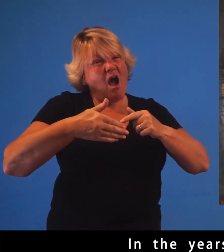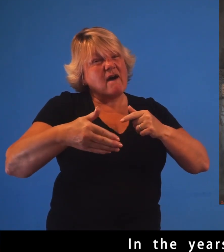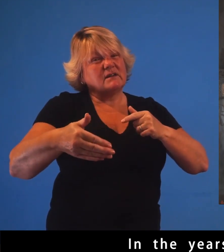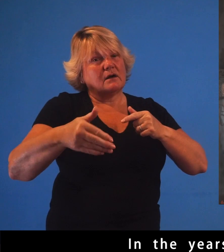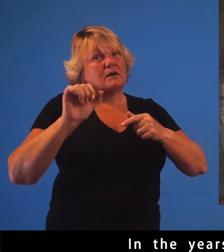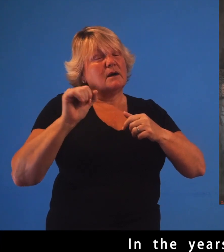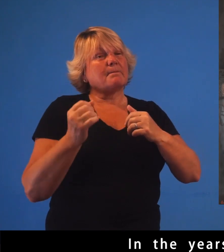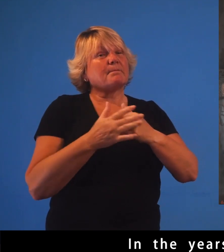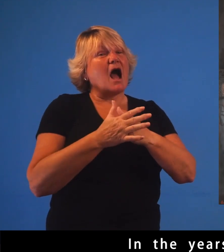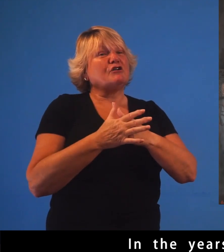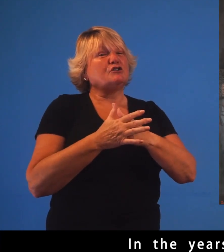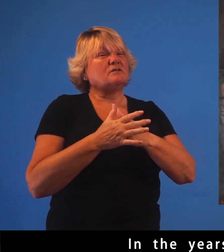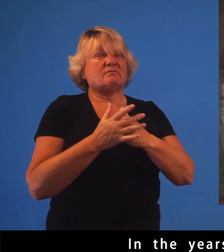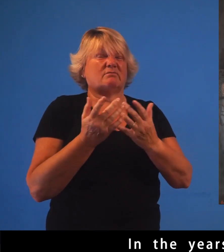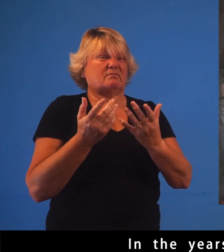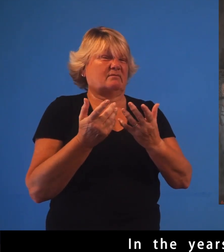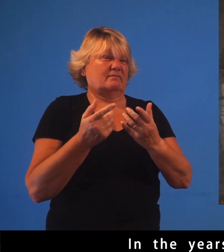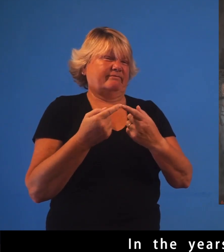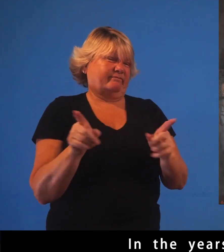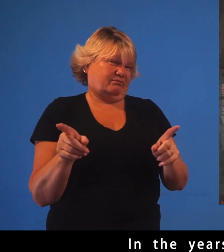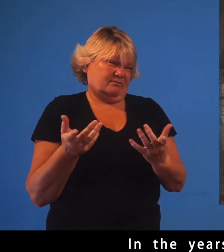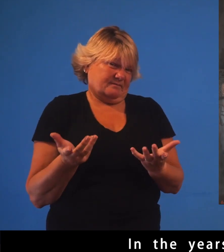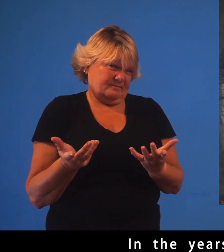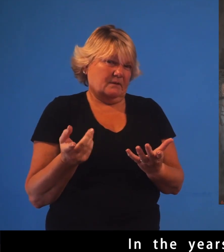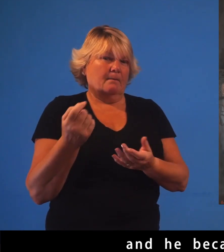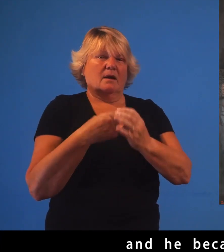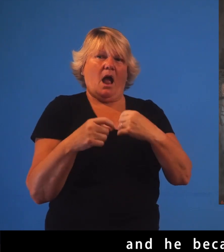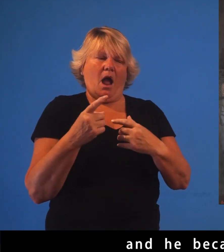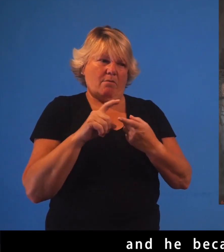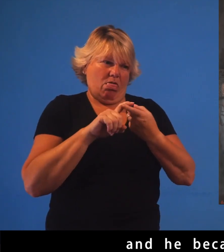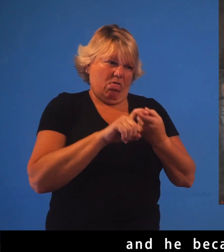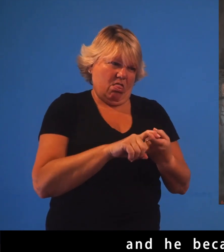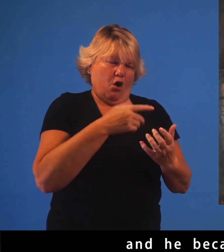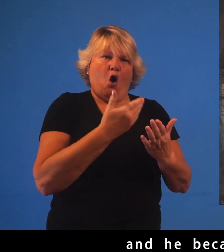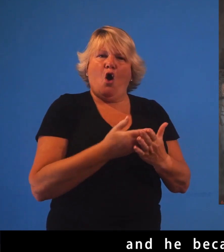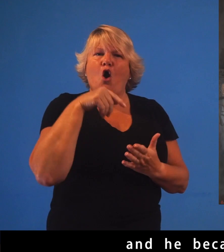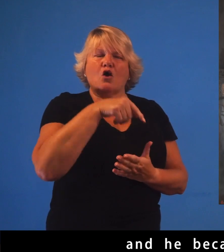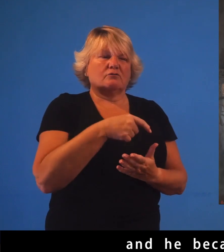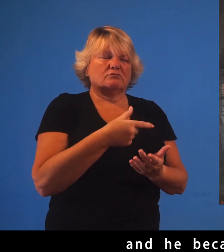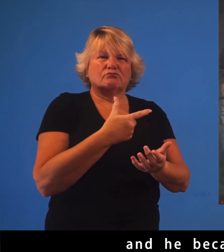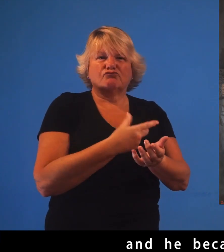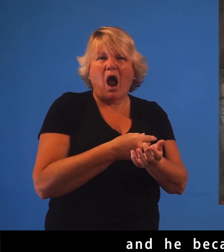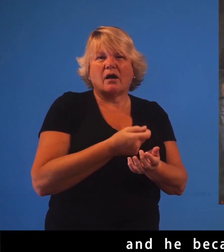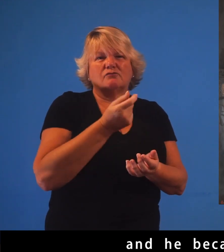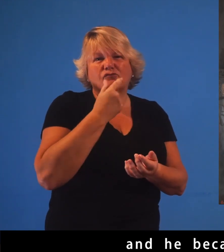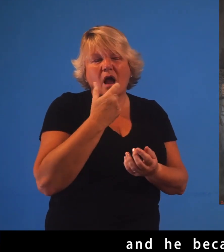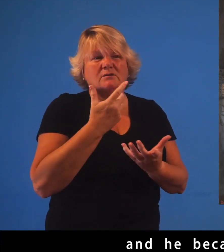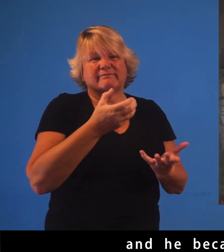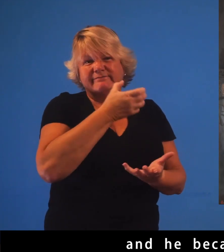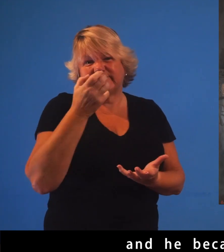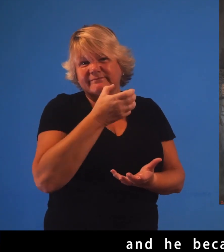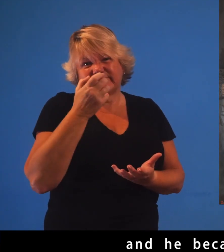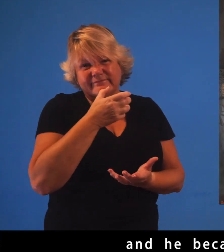In the years that followed, his marriage collapsed, and he became increasingly dependent on drugs and